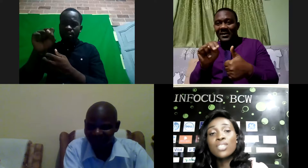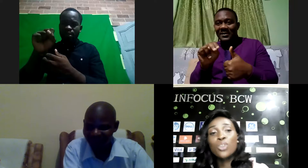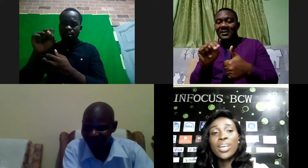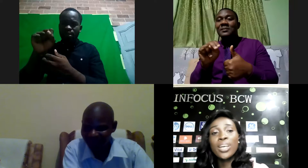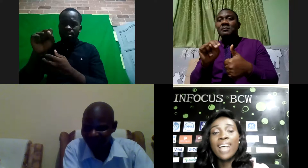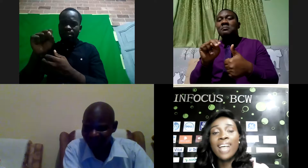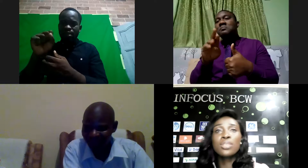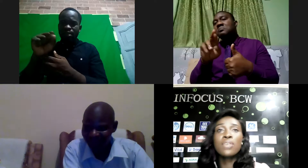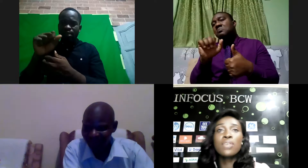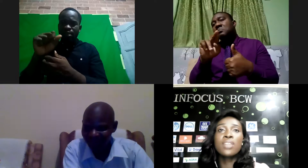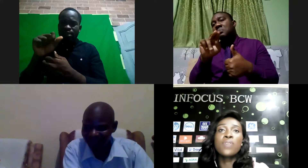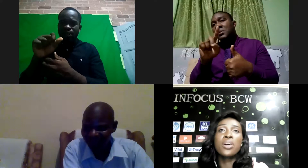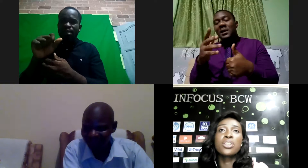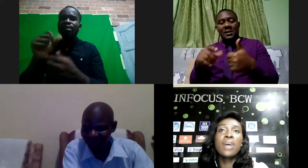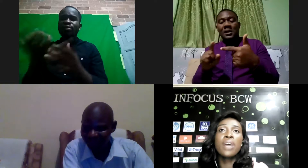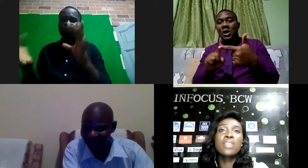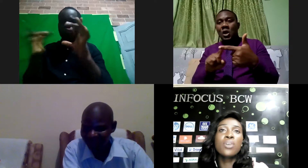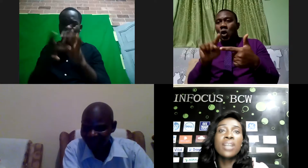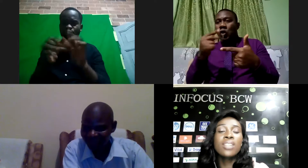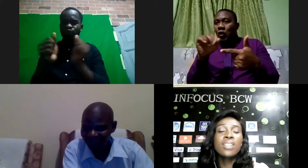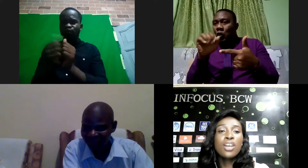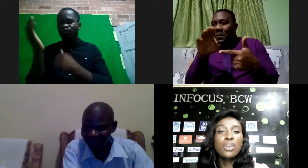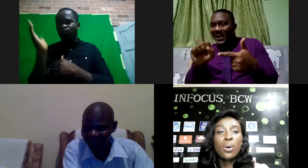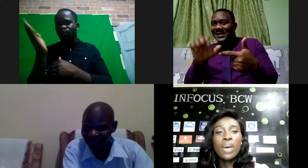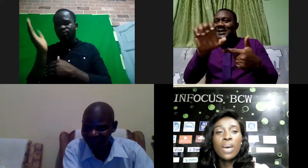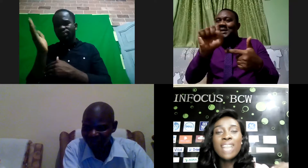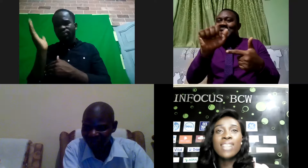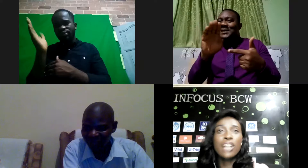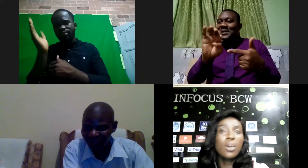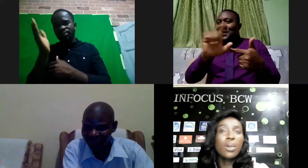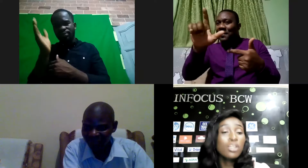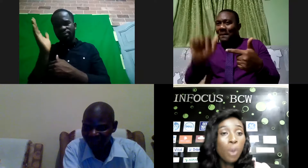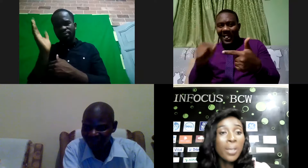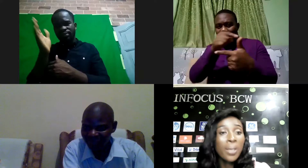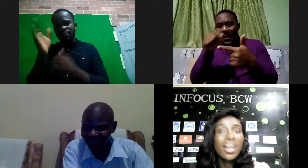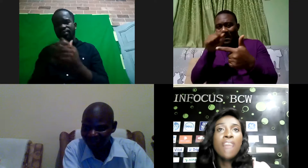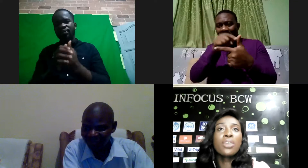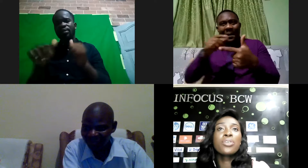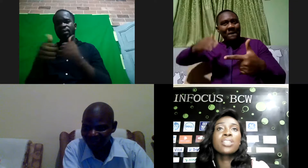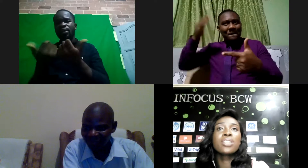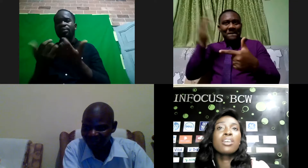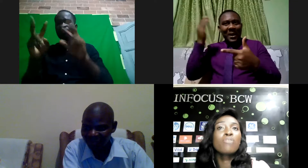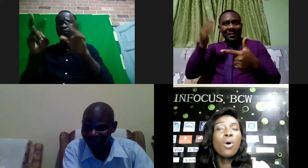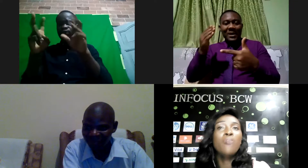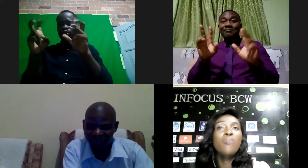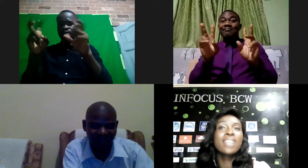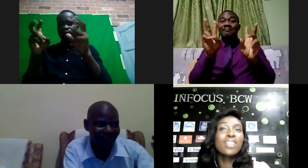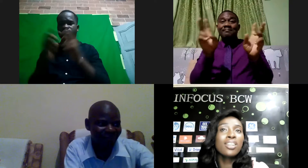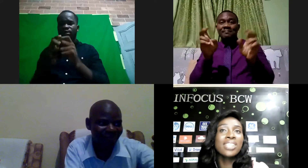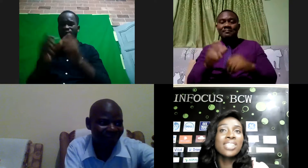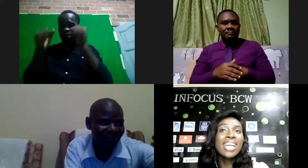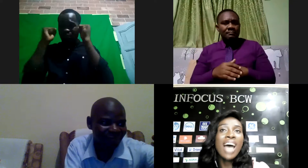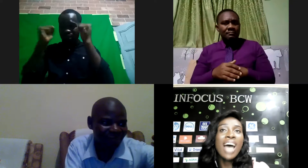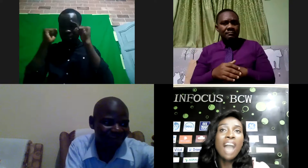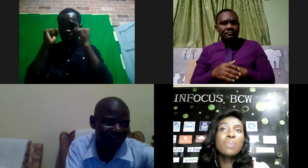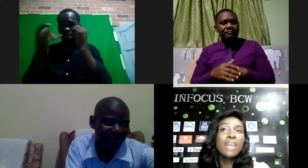Nees joining us to give us very great, insight on the topic, the critical role of